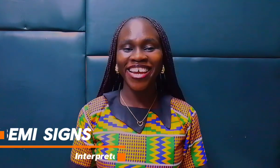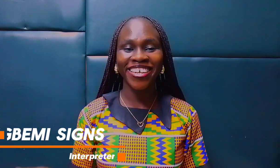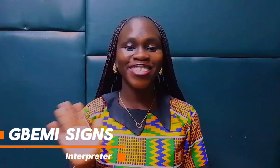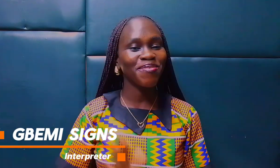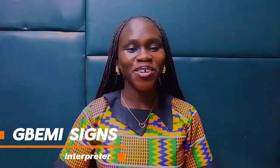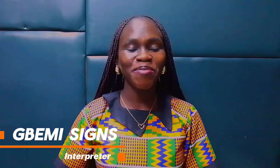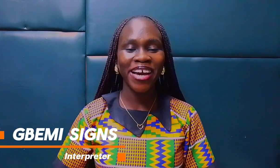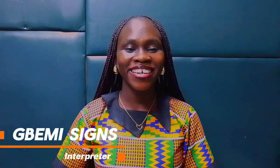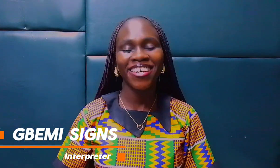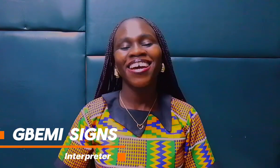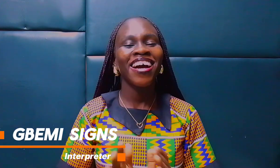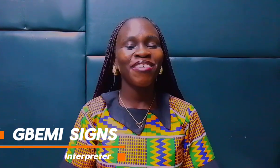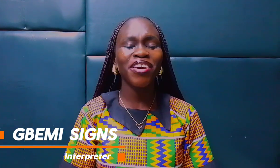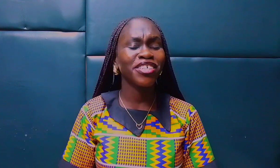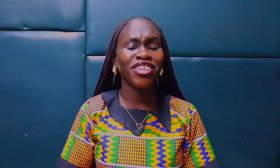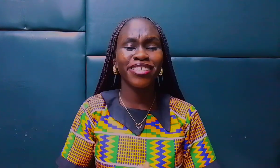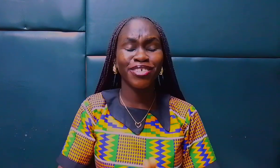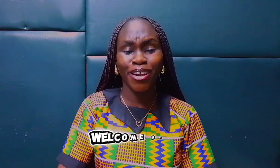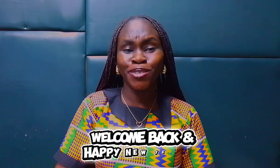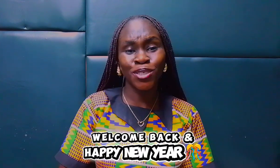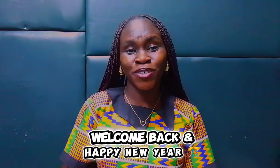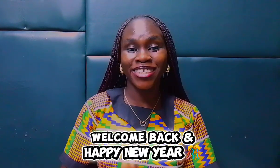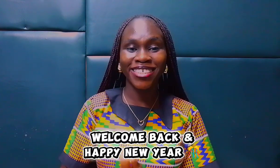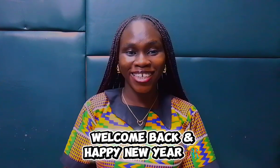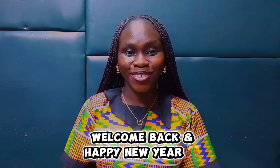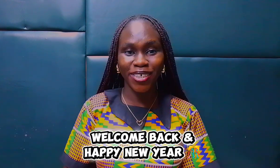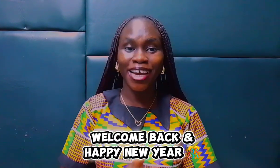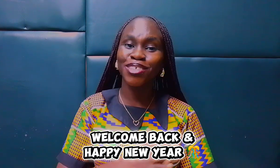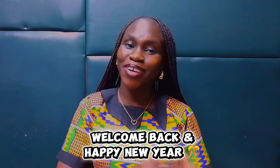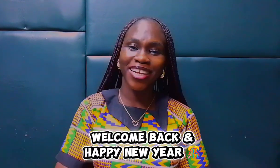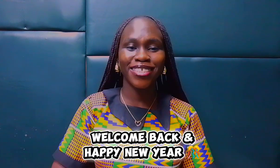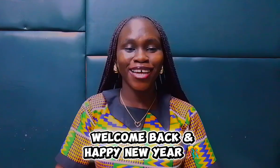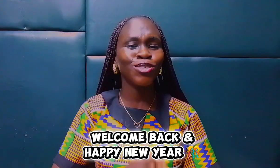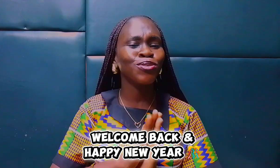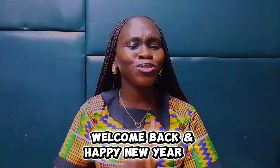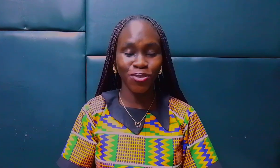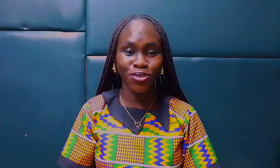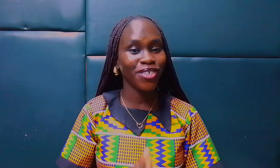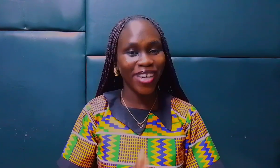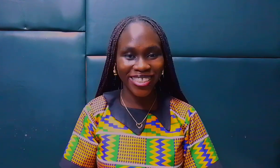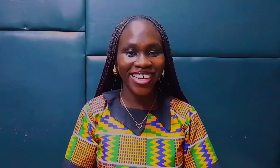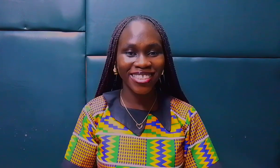Hey signers, welcome back. Have you ever tried describing someone in sign language and you realize that you don't know the right